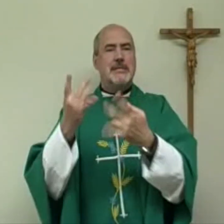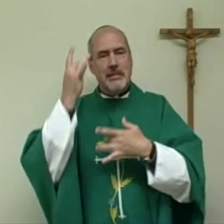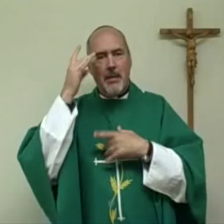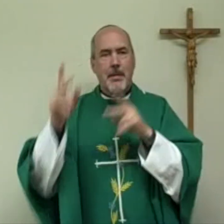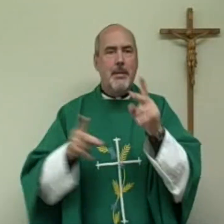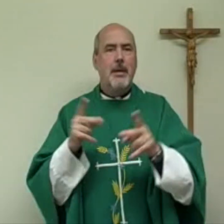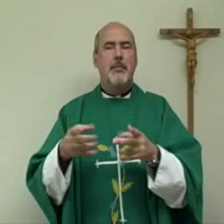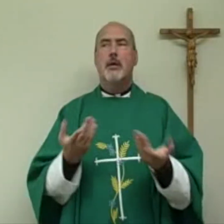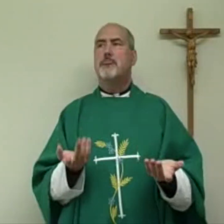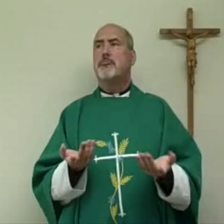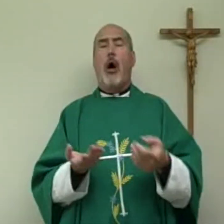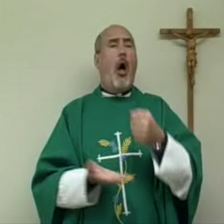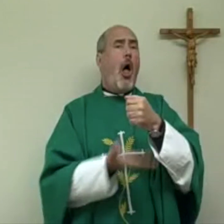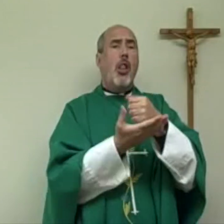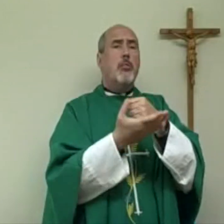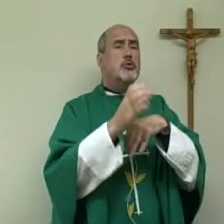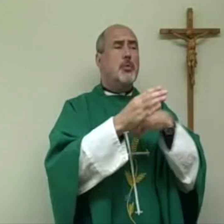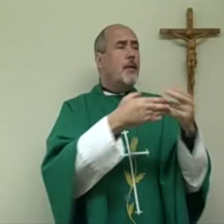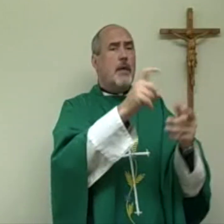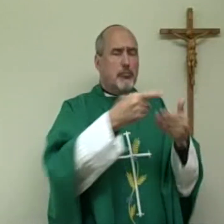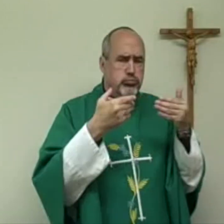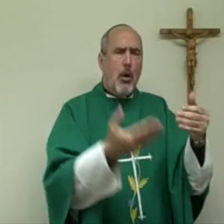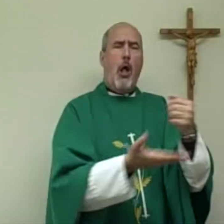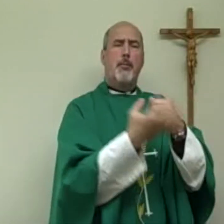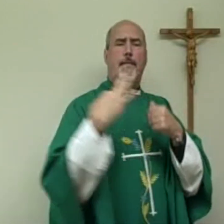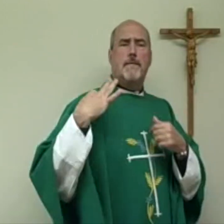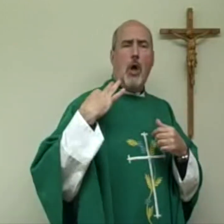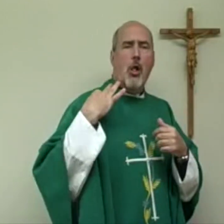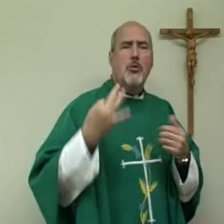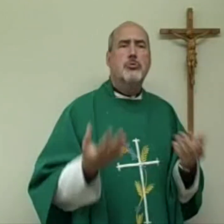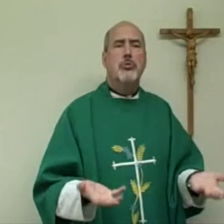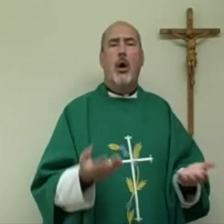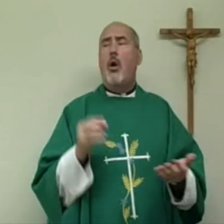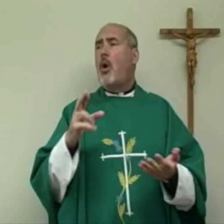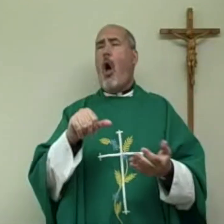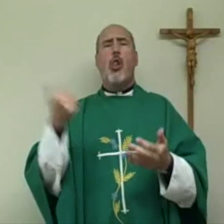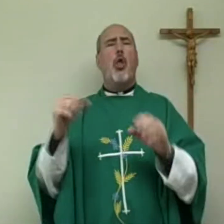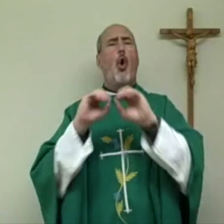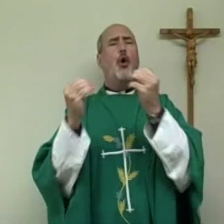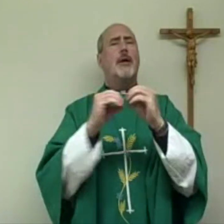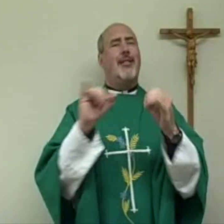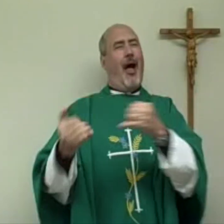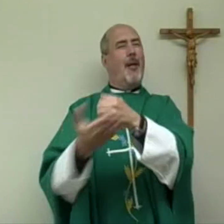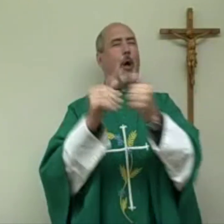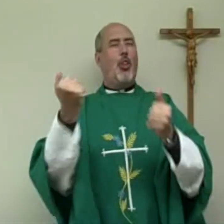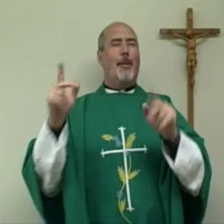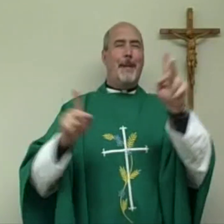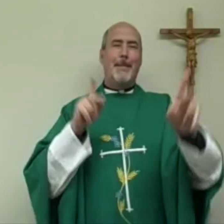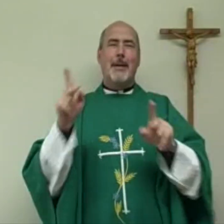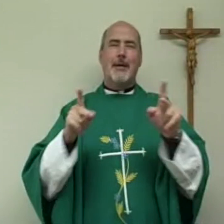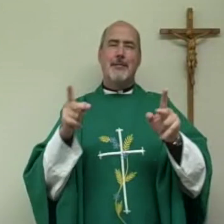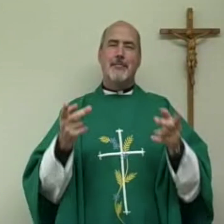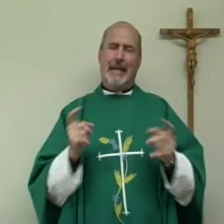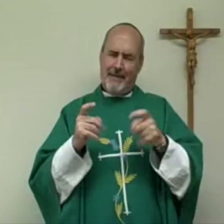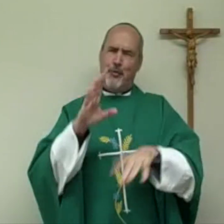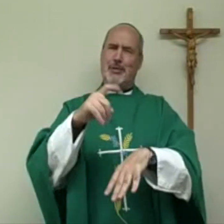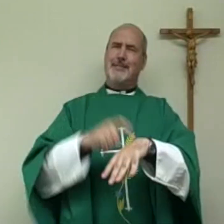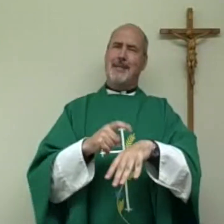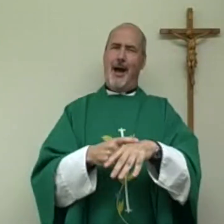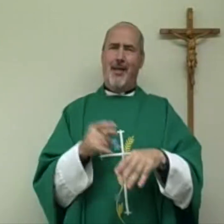We can spend time helping other people, visiting people in the hospital, volunteering at the church or other organizations to